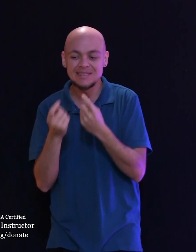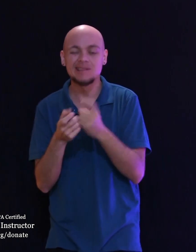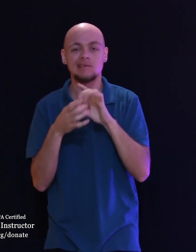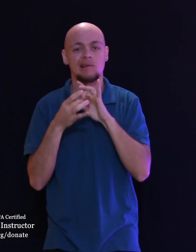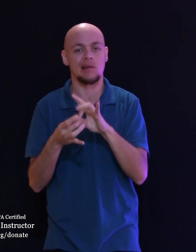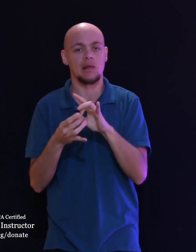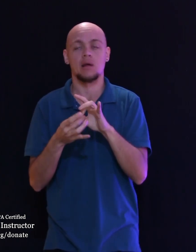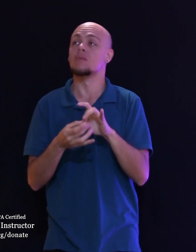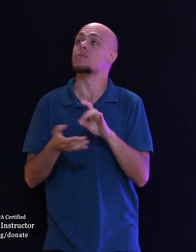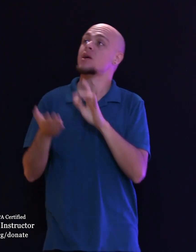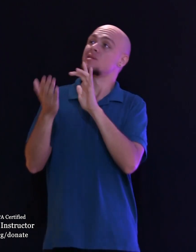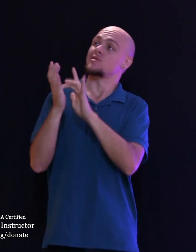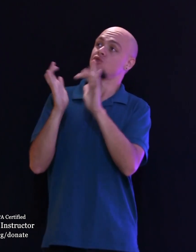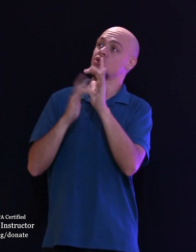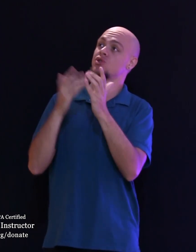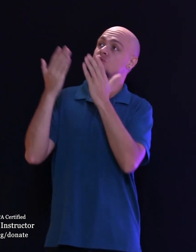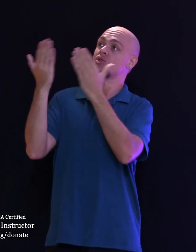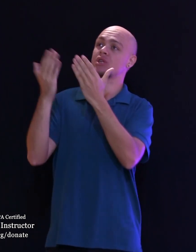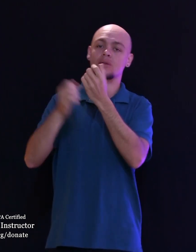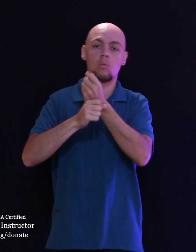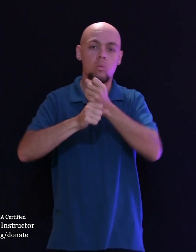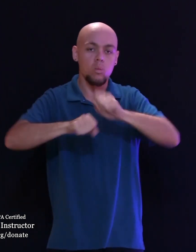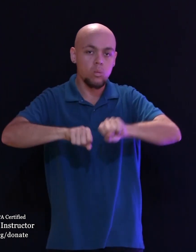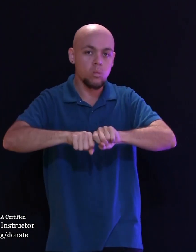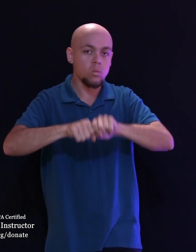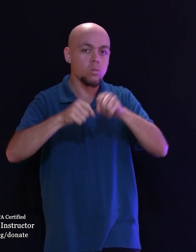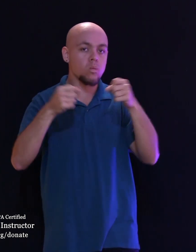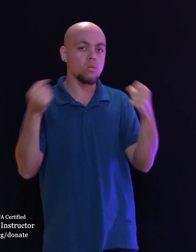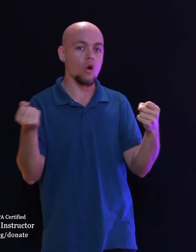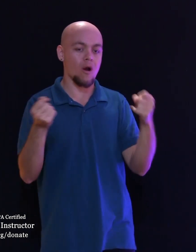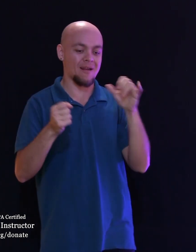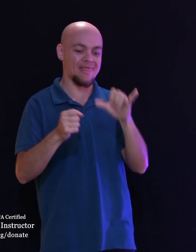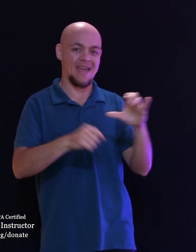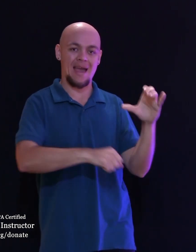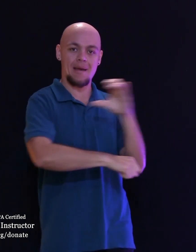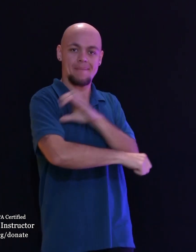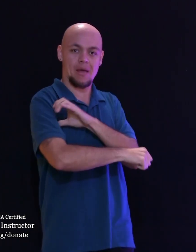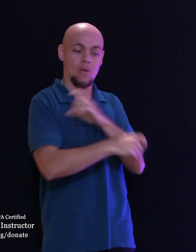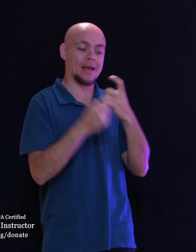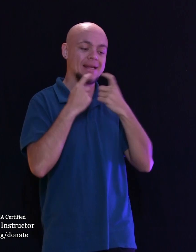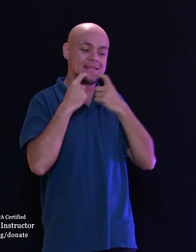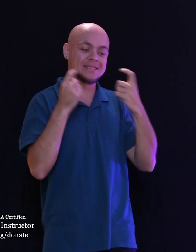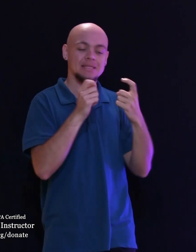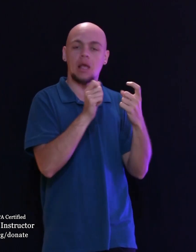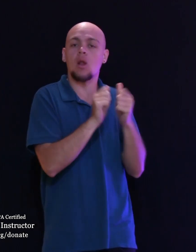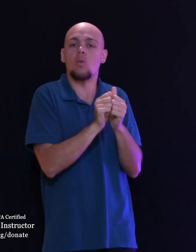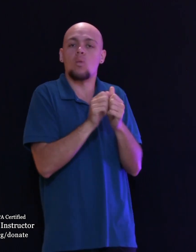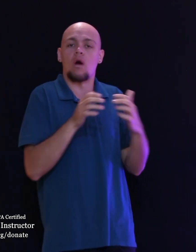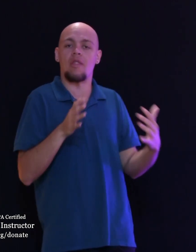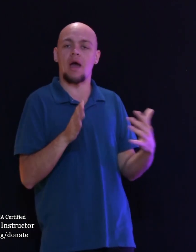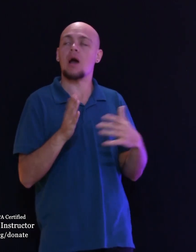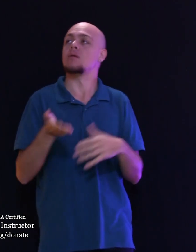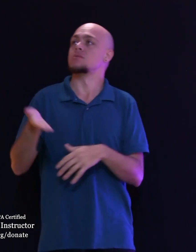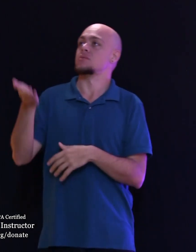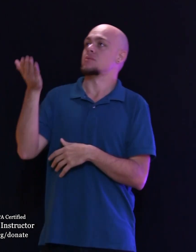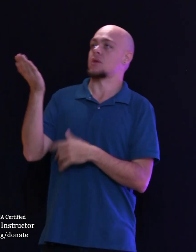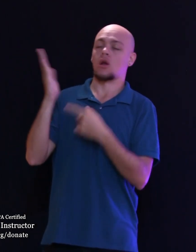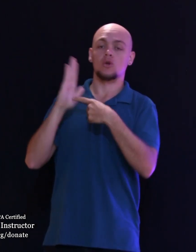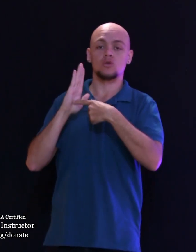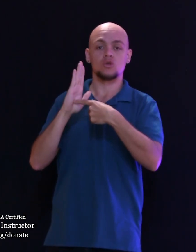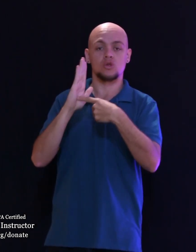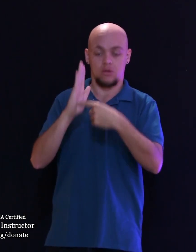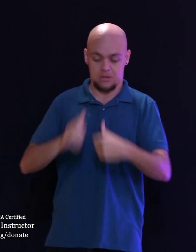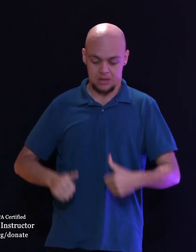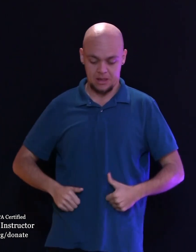of sin and has empowered us to live lives without sin. He has shown us the way to